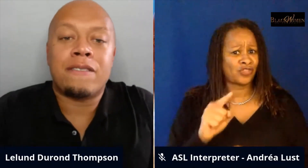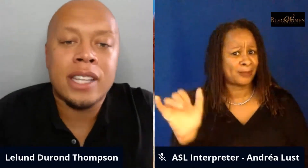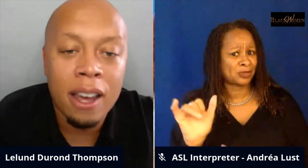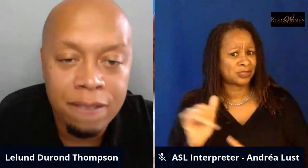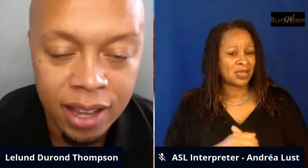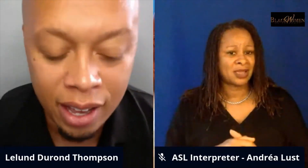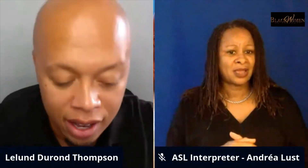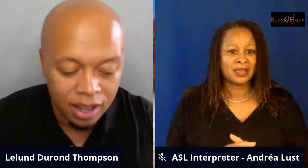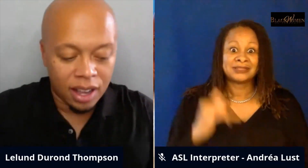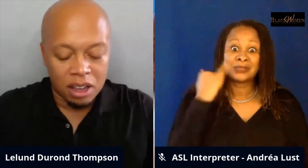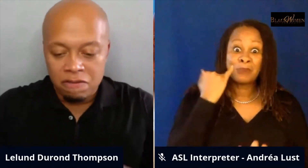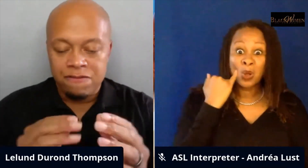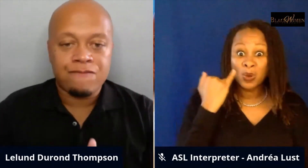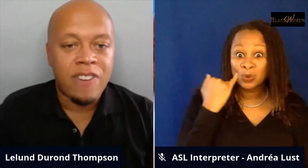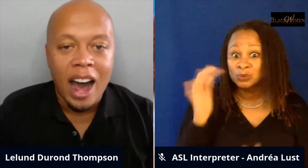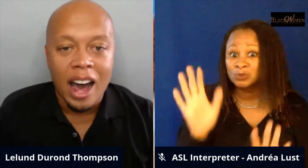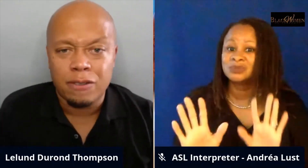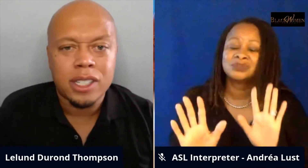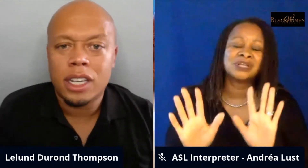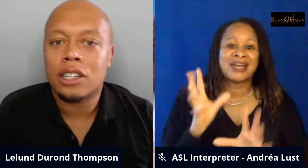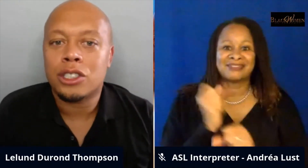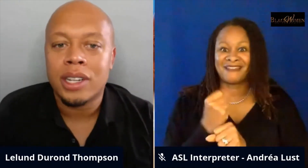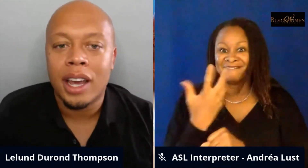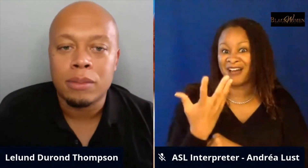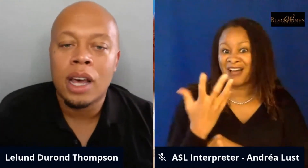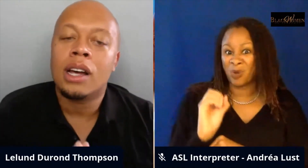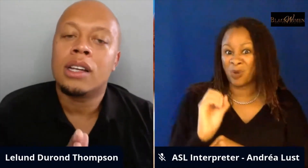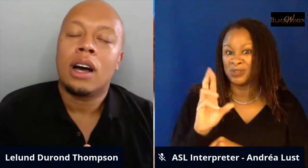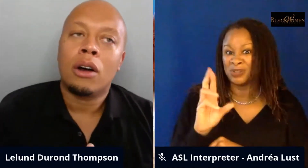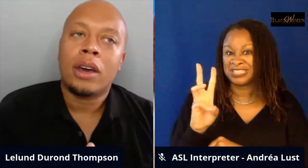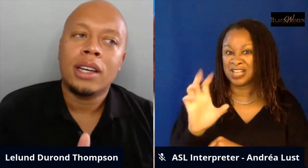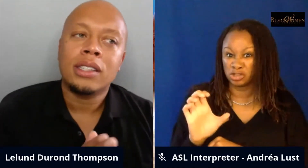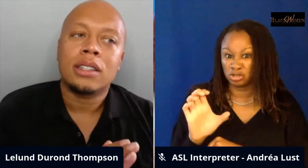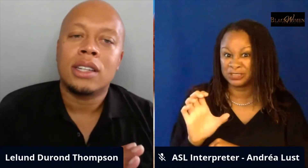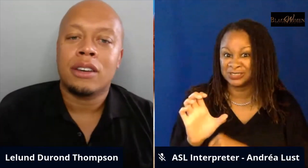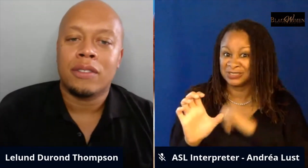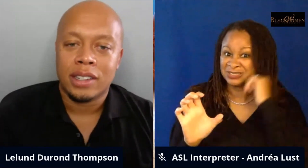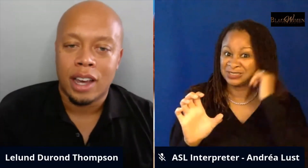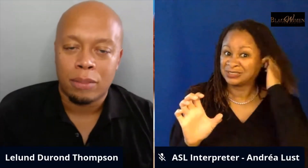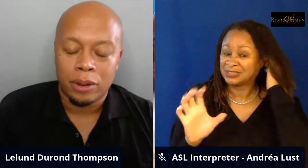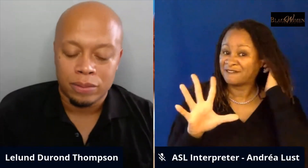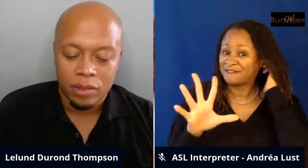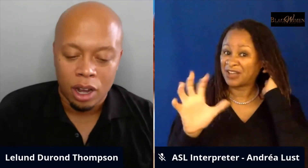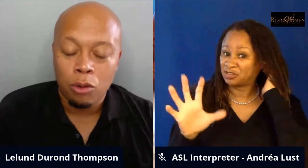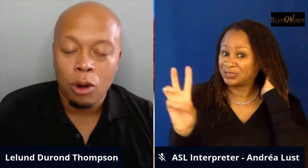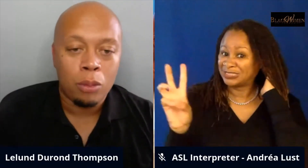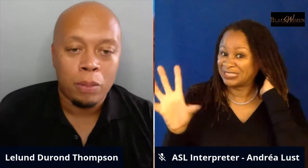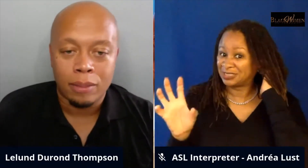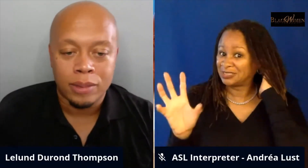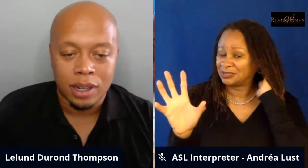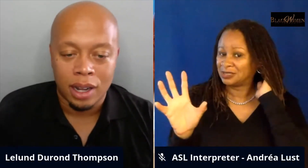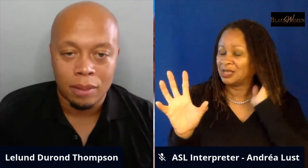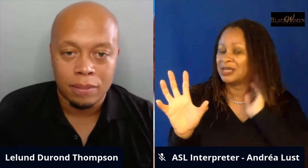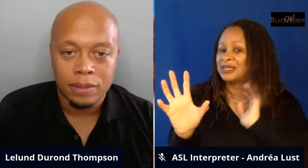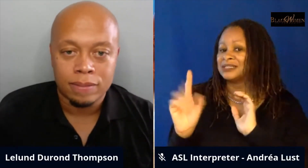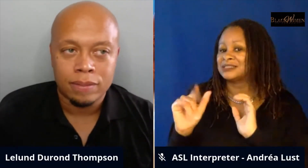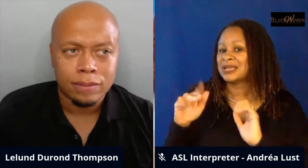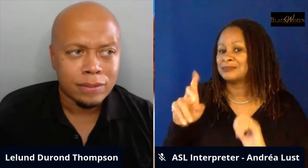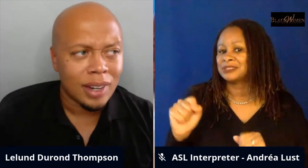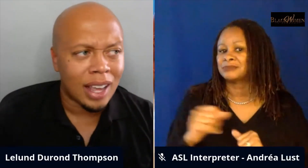and if they get 500-600 tapes, okay, let's give an example. A role pops